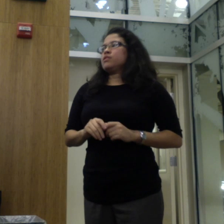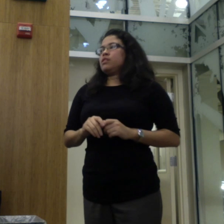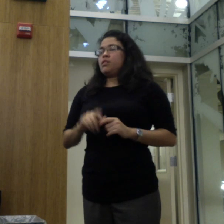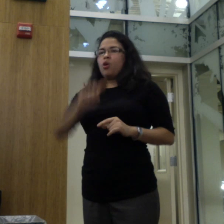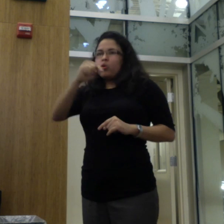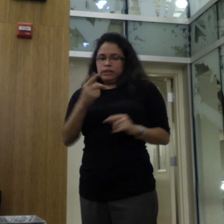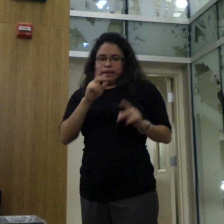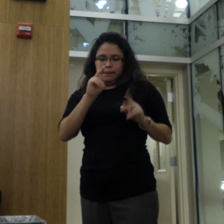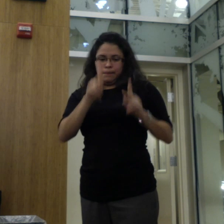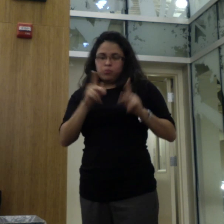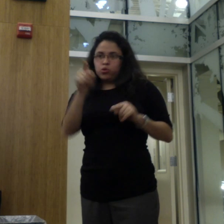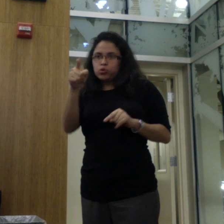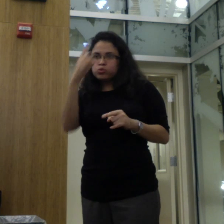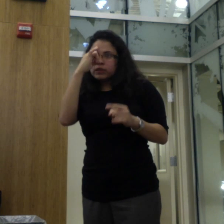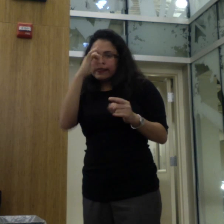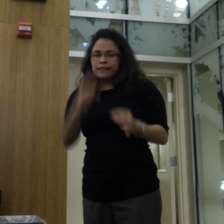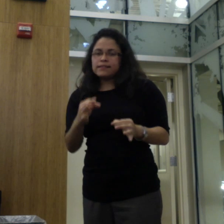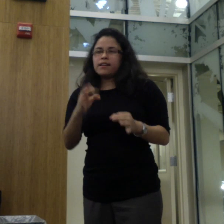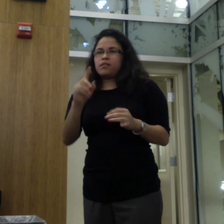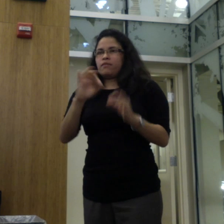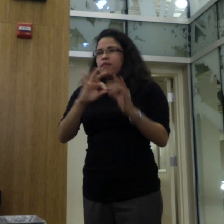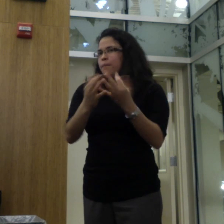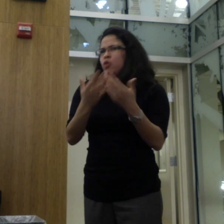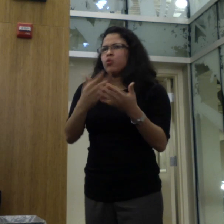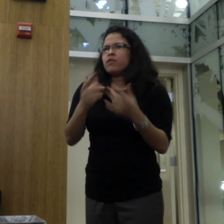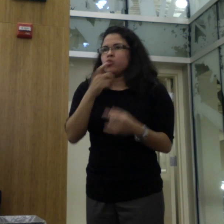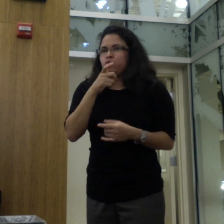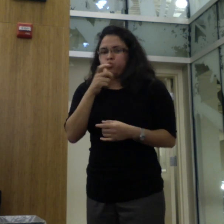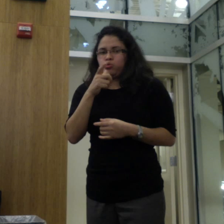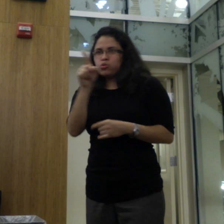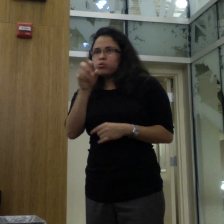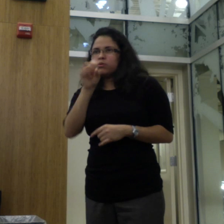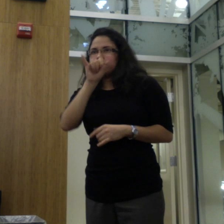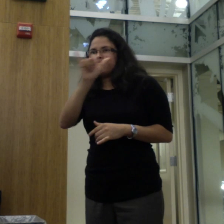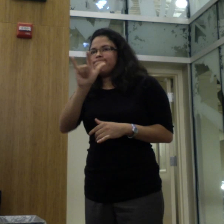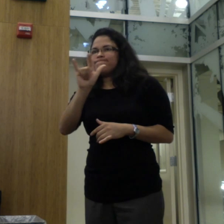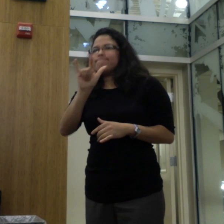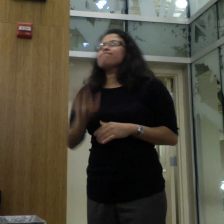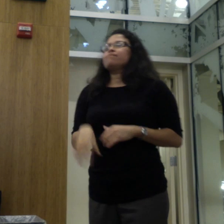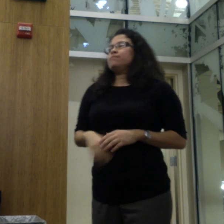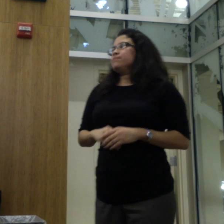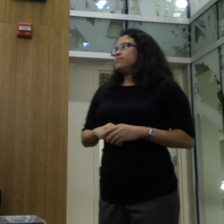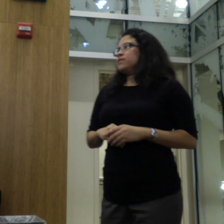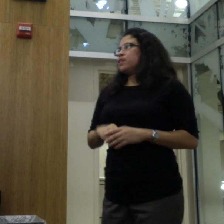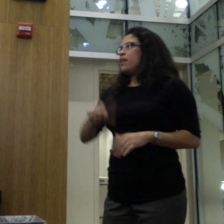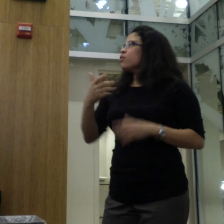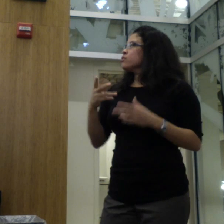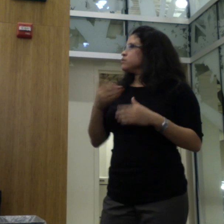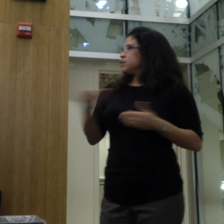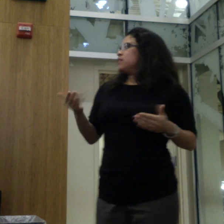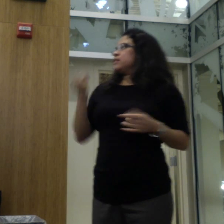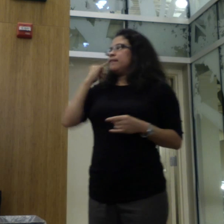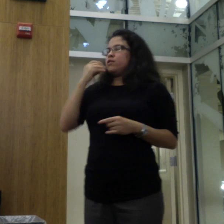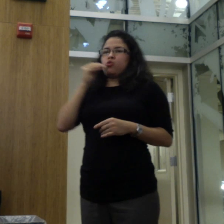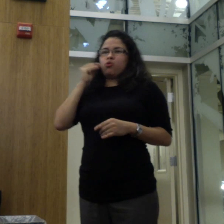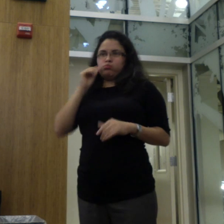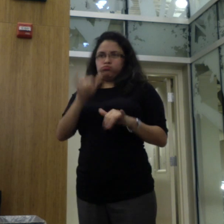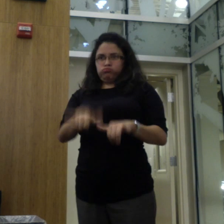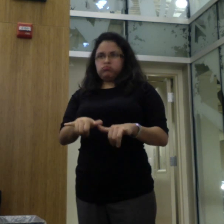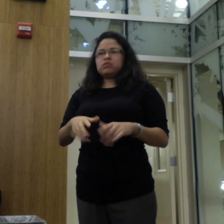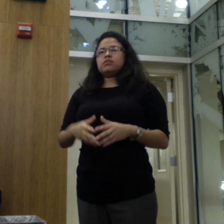in. All right? Okay. So other things, if you're staying at home, let's say, once again,